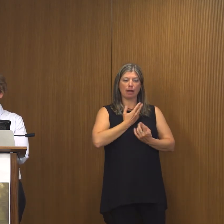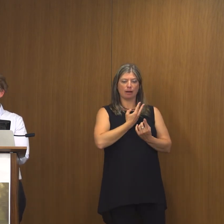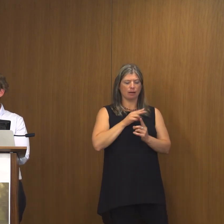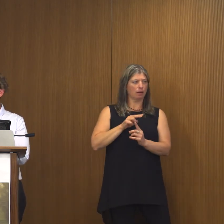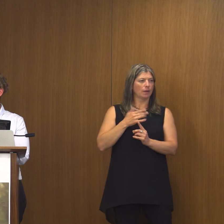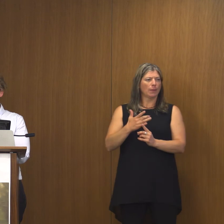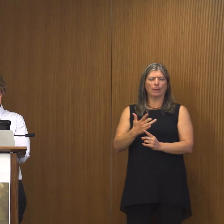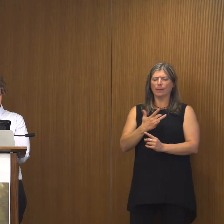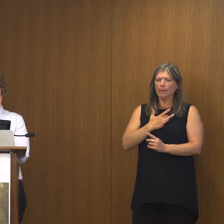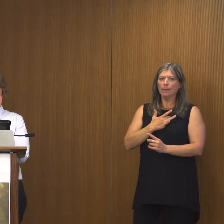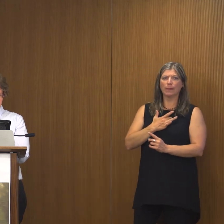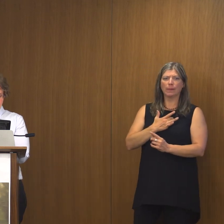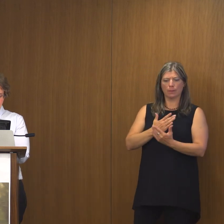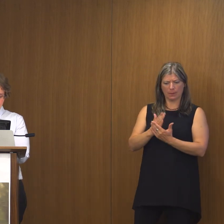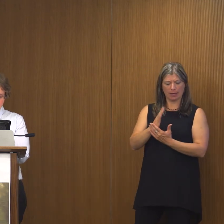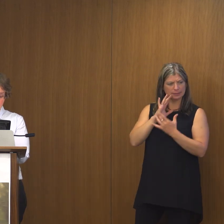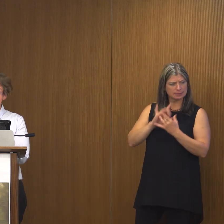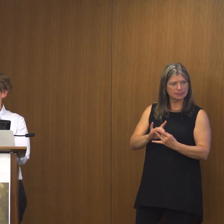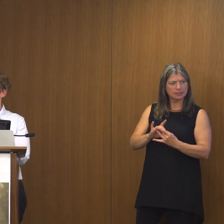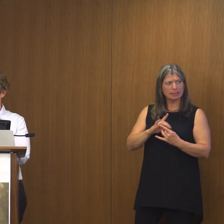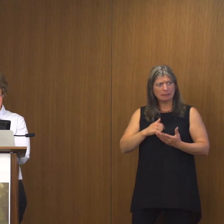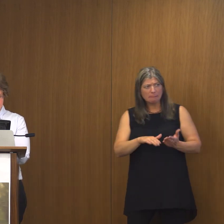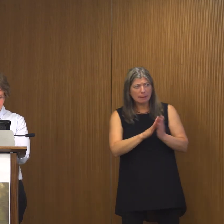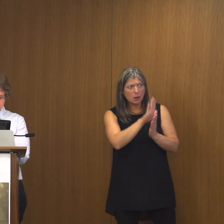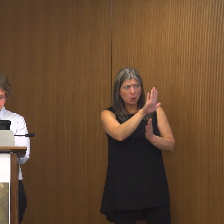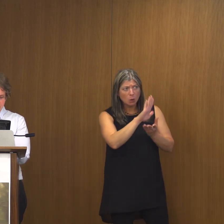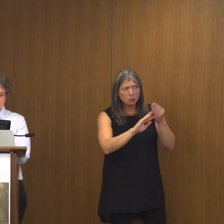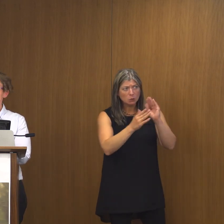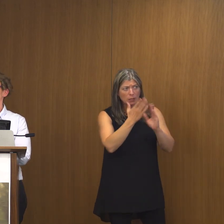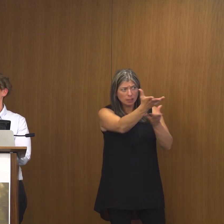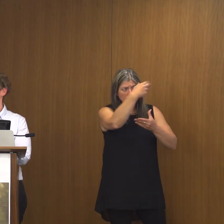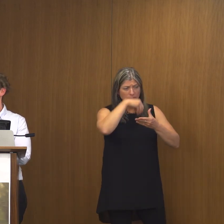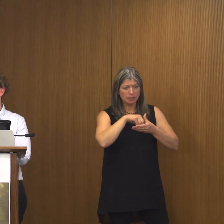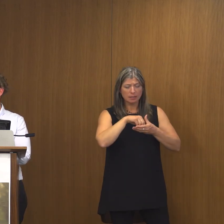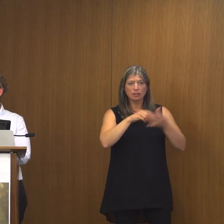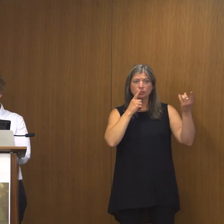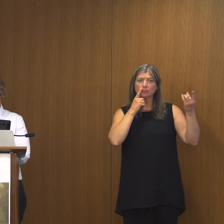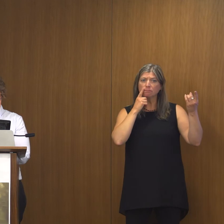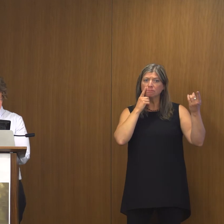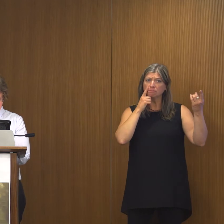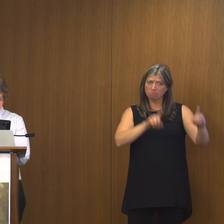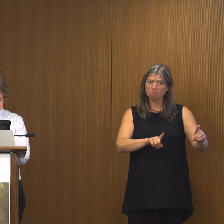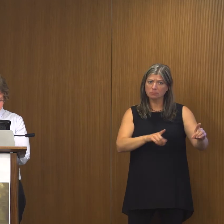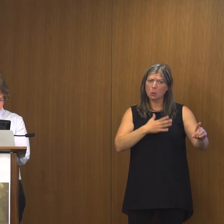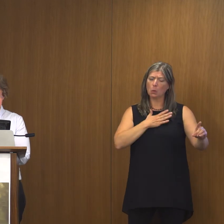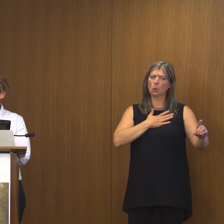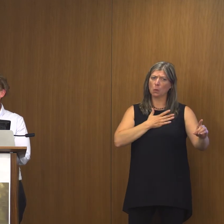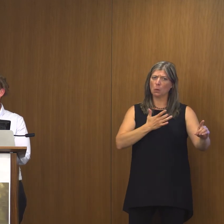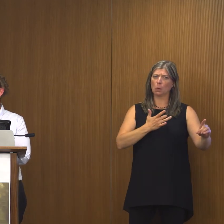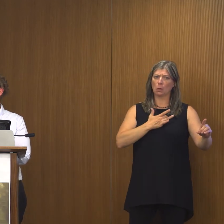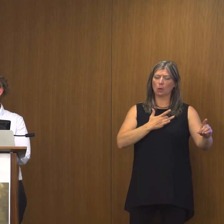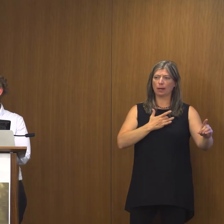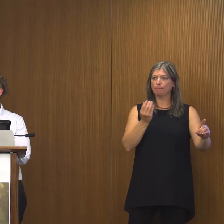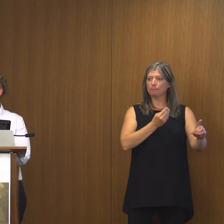disabilities so profoundly that I asked her if I could talk about her journey here today. She kindly agreed to let me tell her story. So